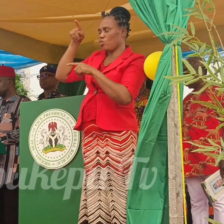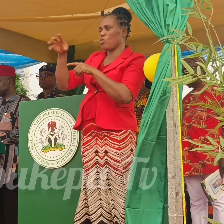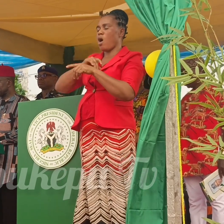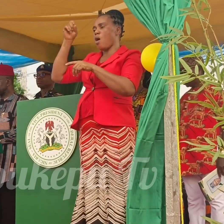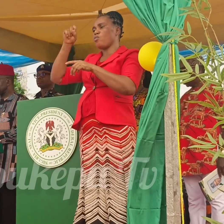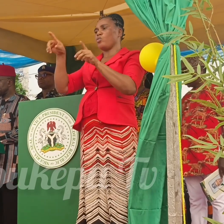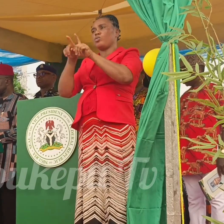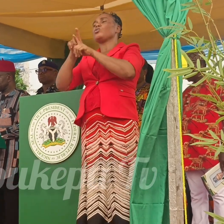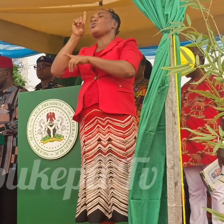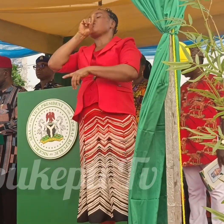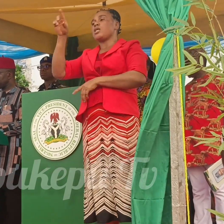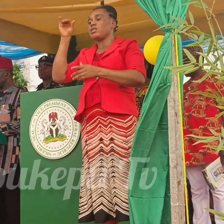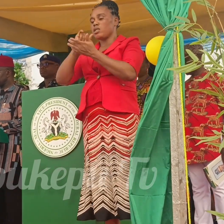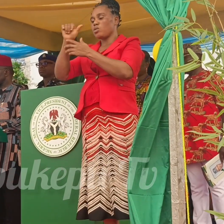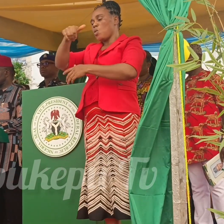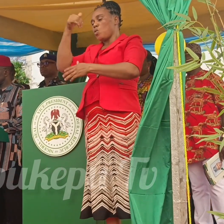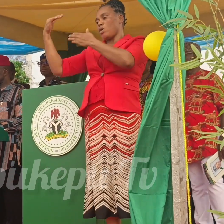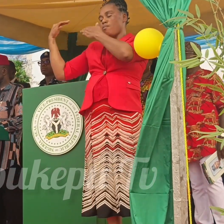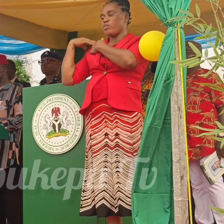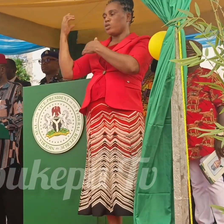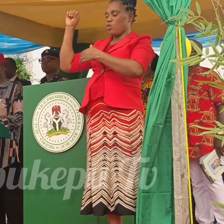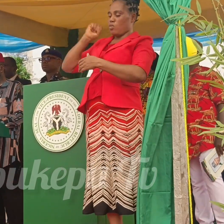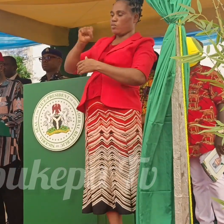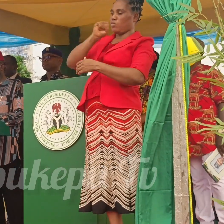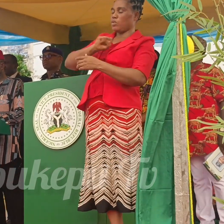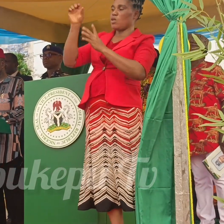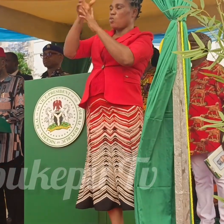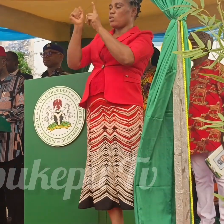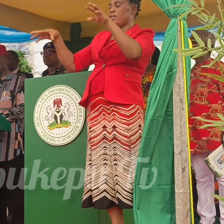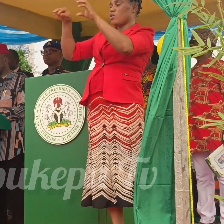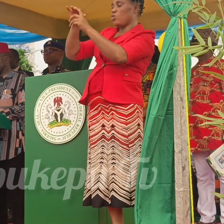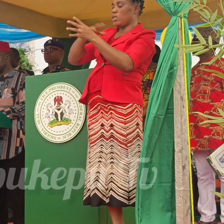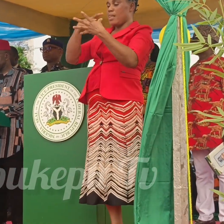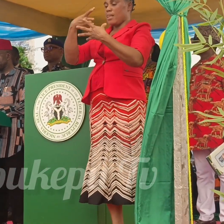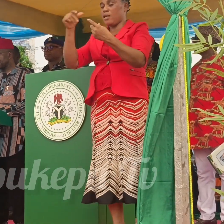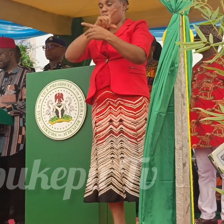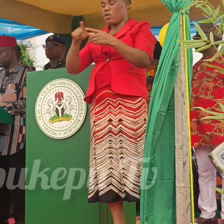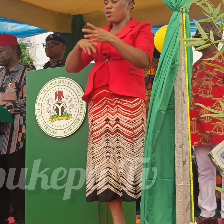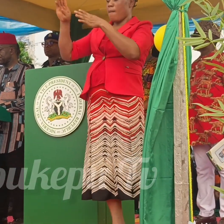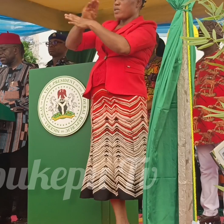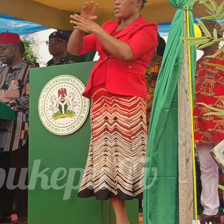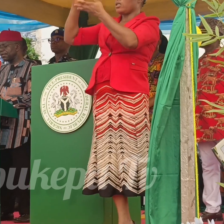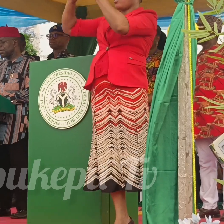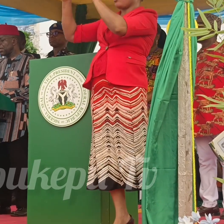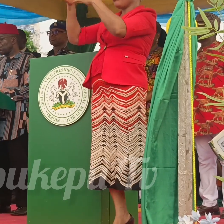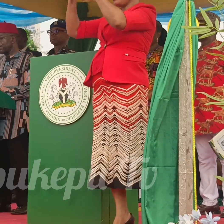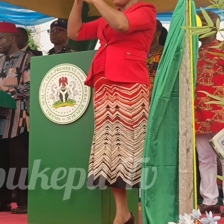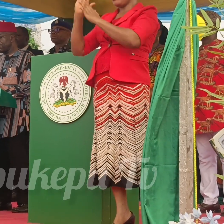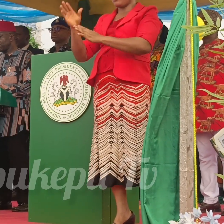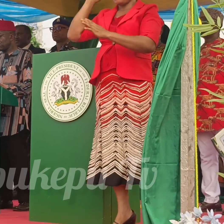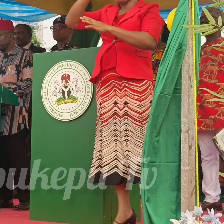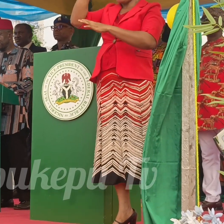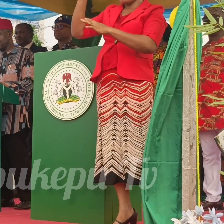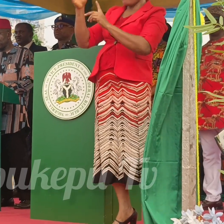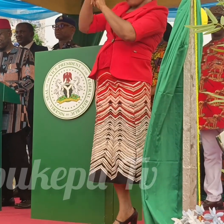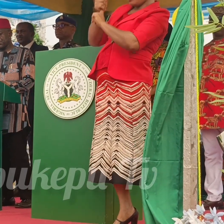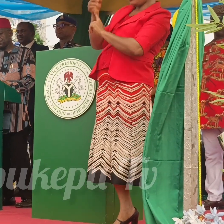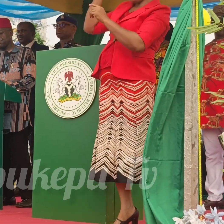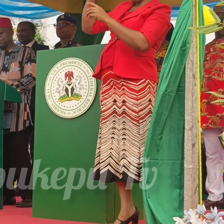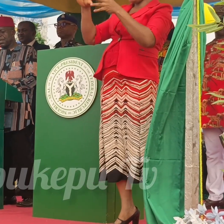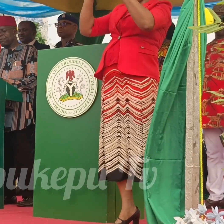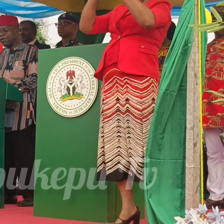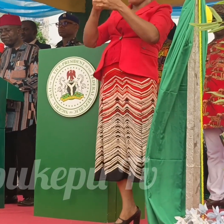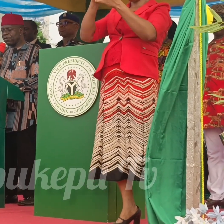also certain that other body of stakeholders, including landlords, business and community leaders, will never withhold their